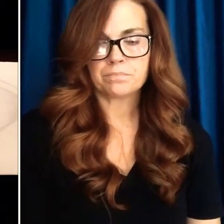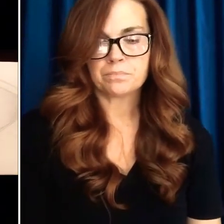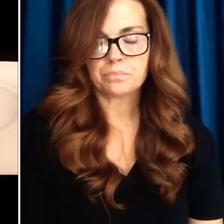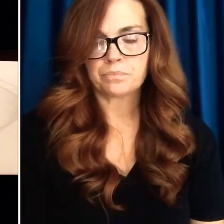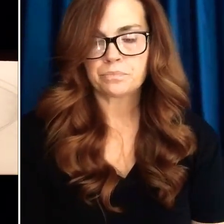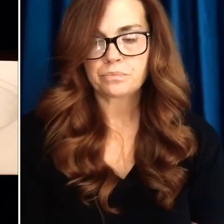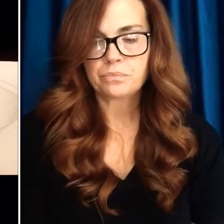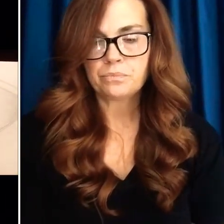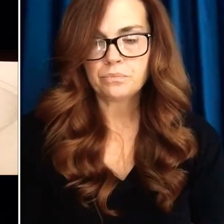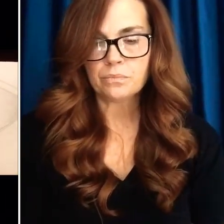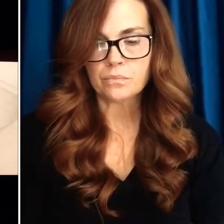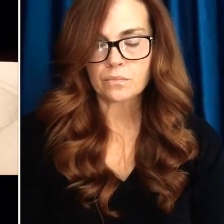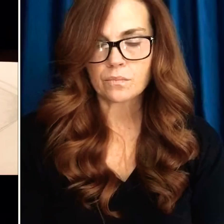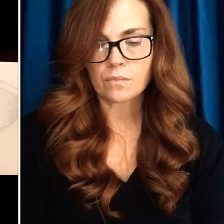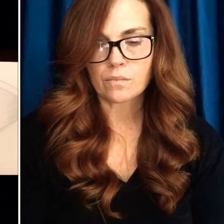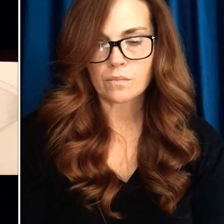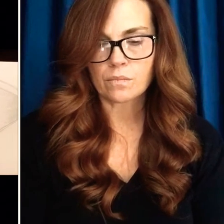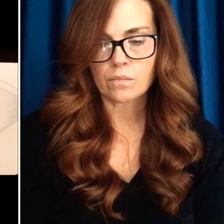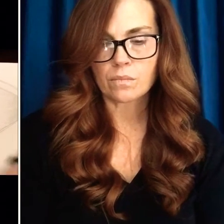Okay, so